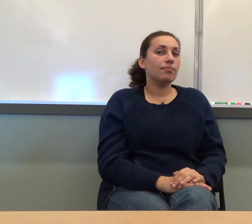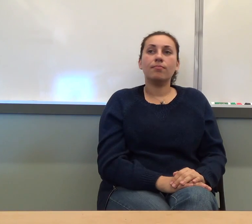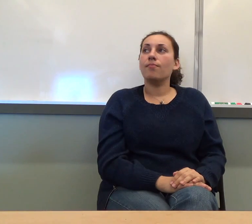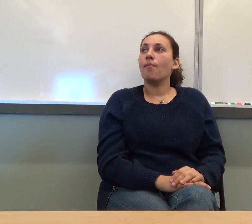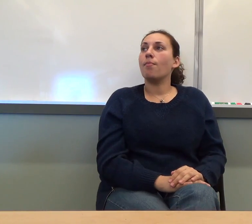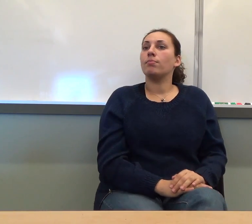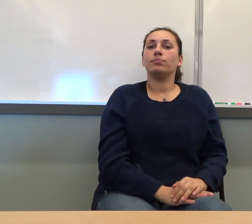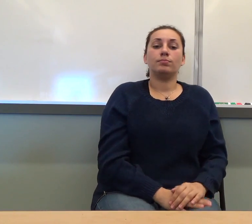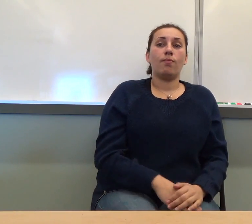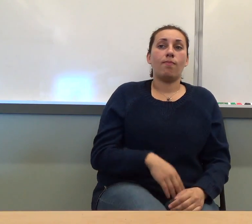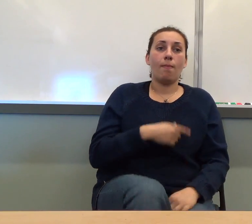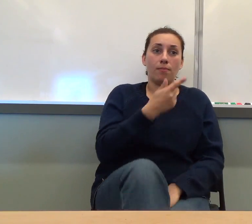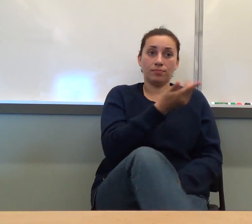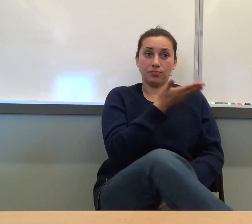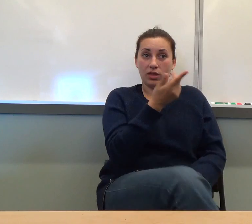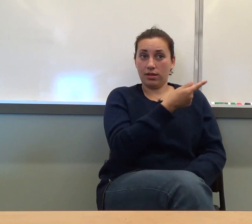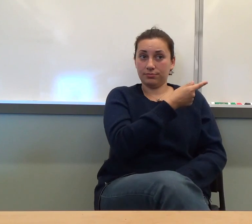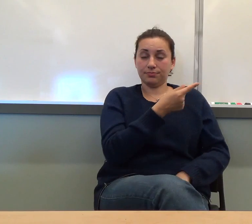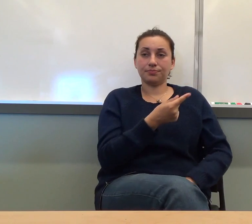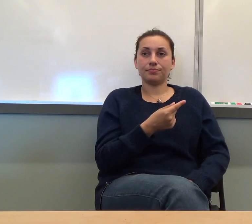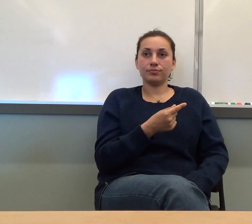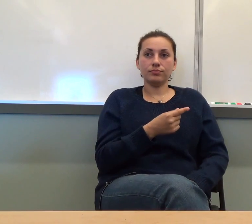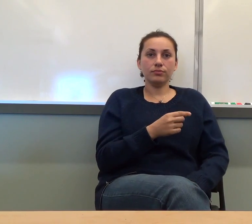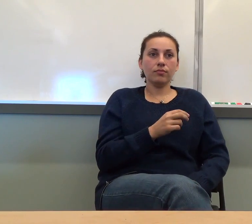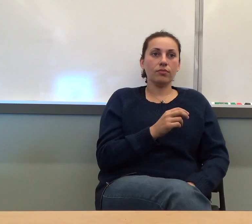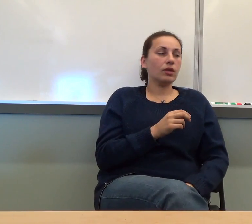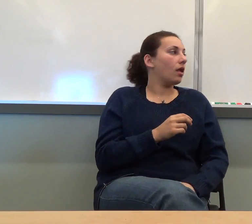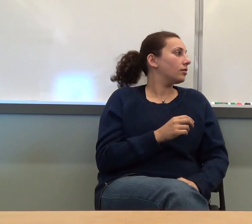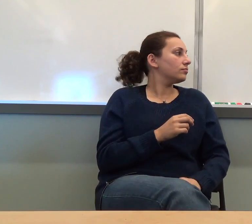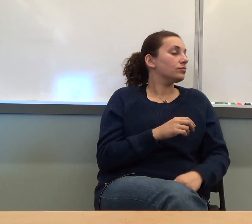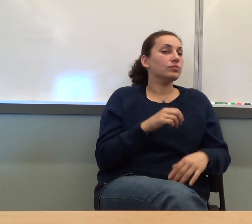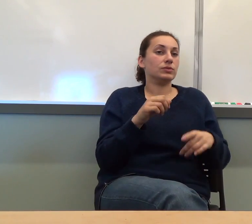Now here's an actual application of this.